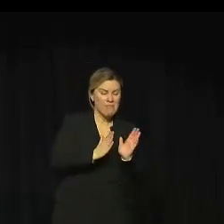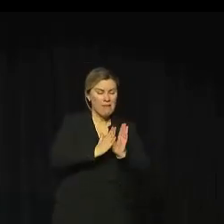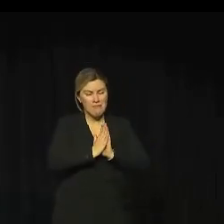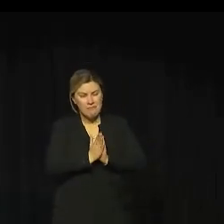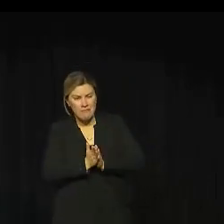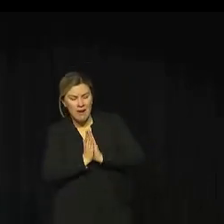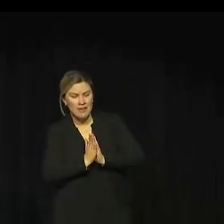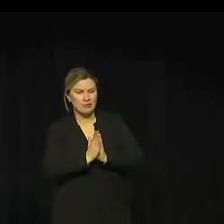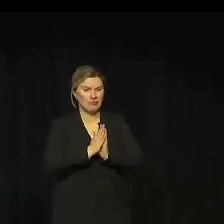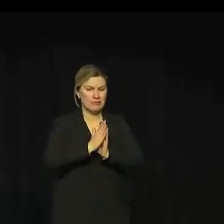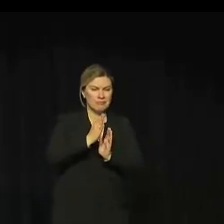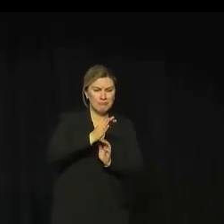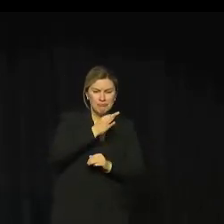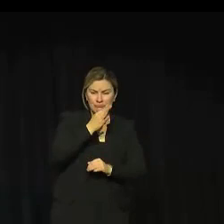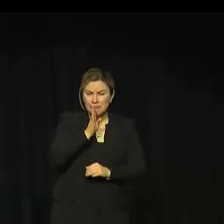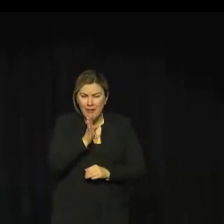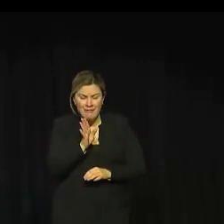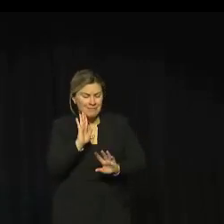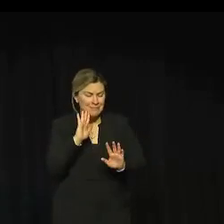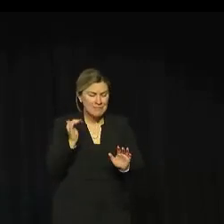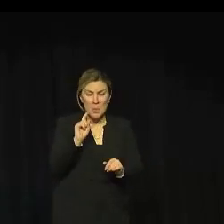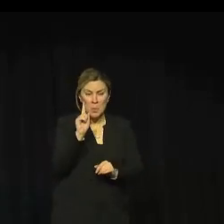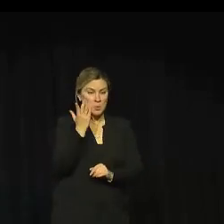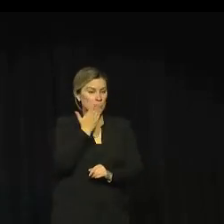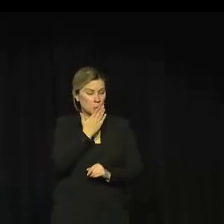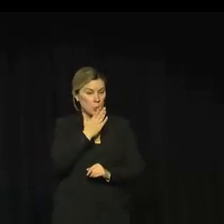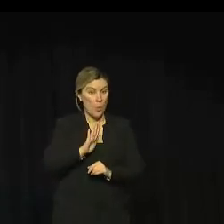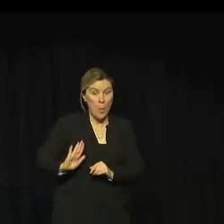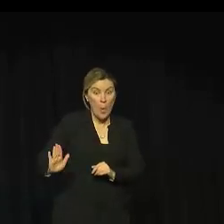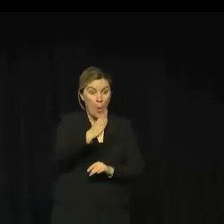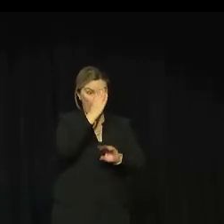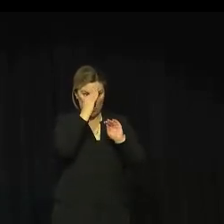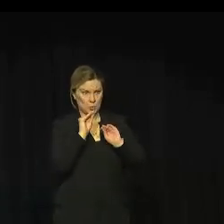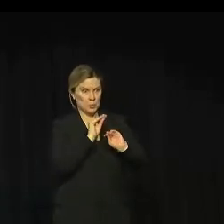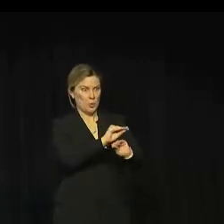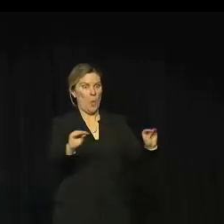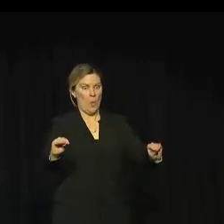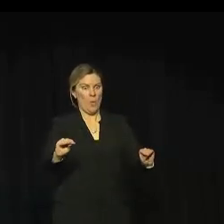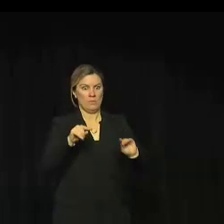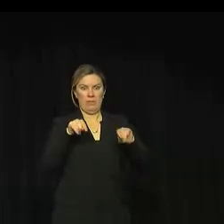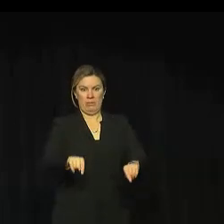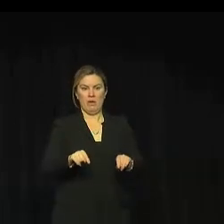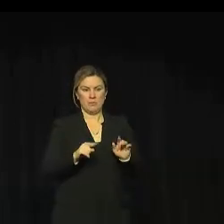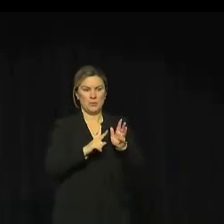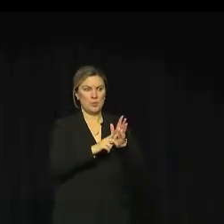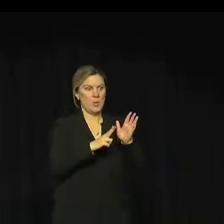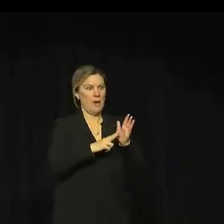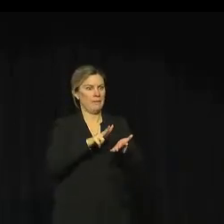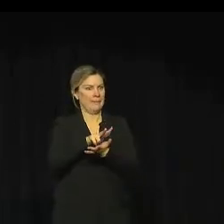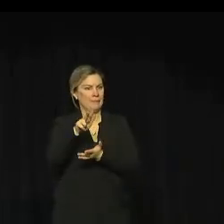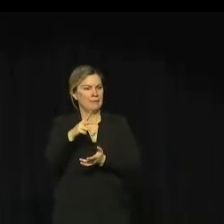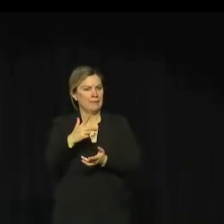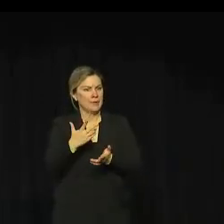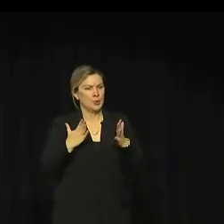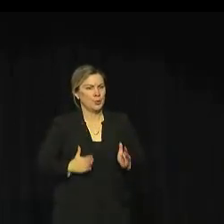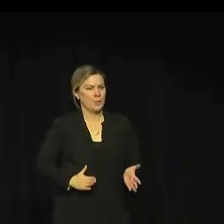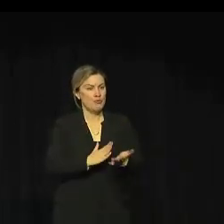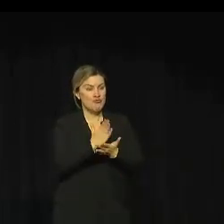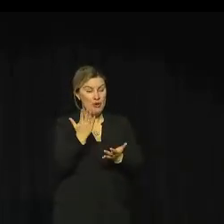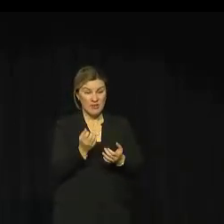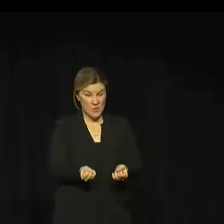religious schools, were taught the Universal Declaration of Human Rights. We don't have a national charter in